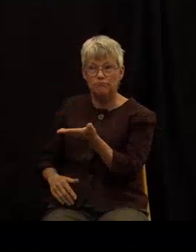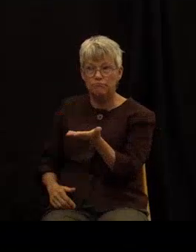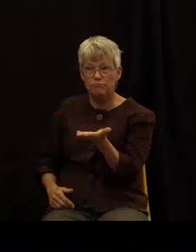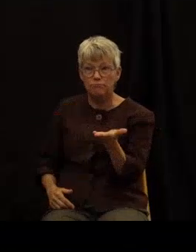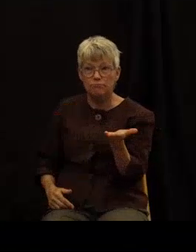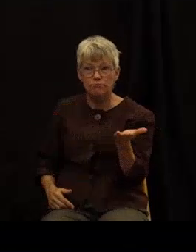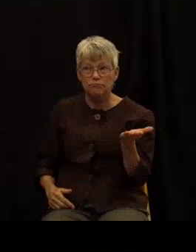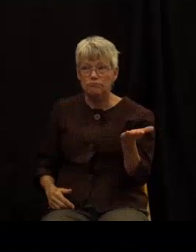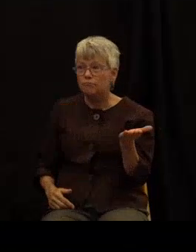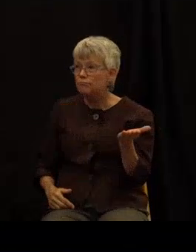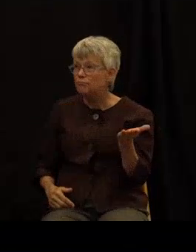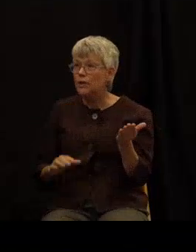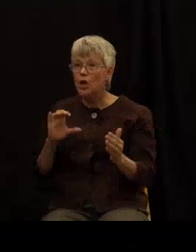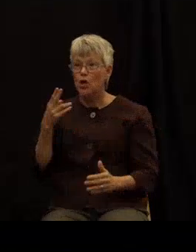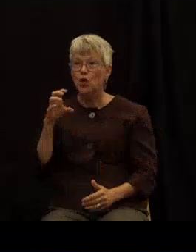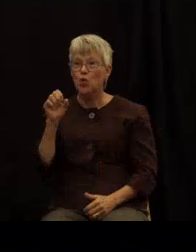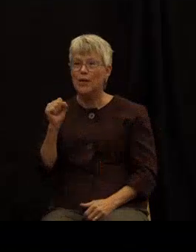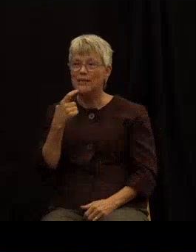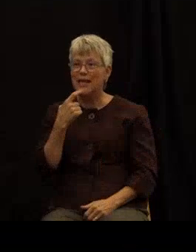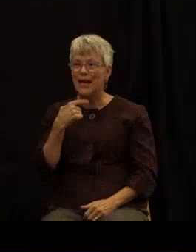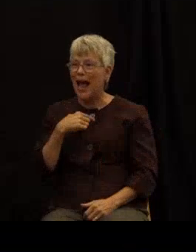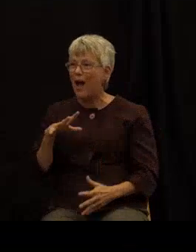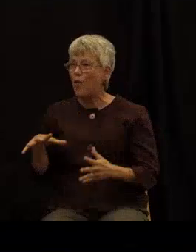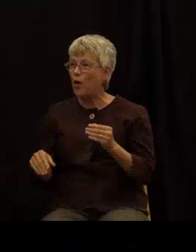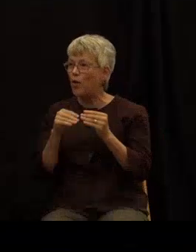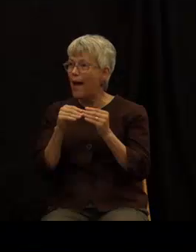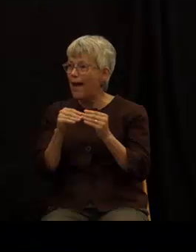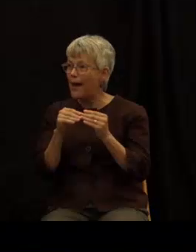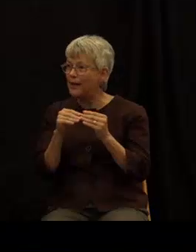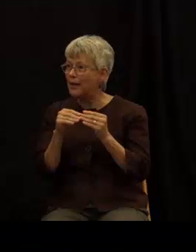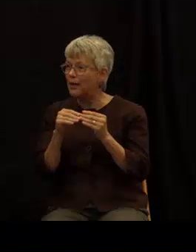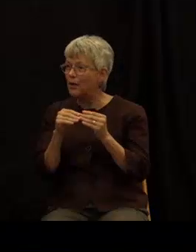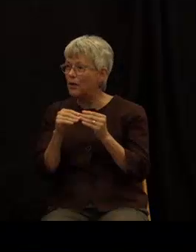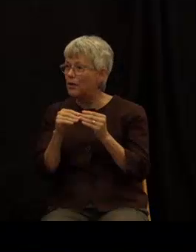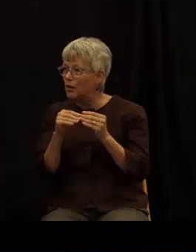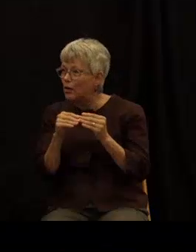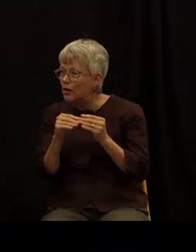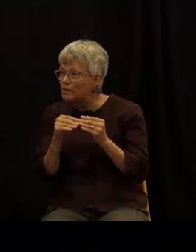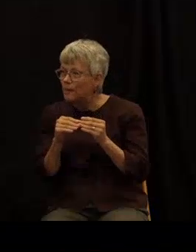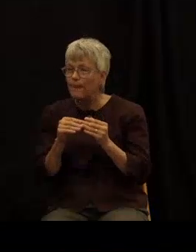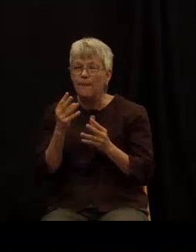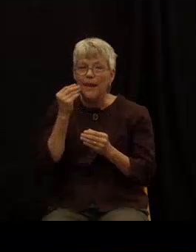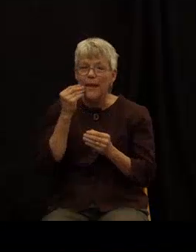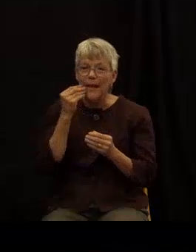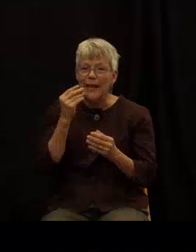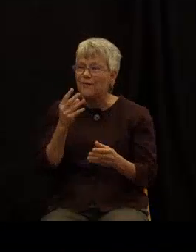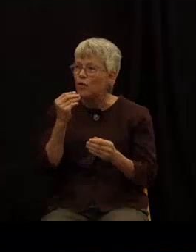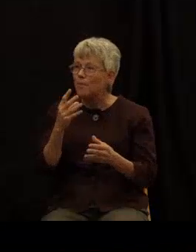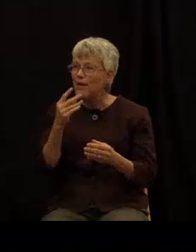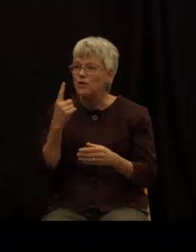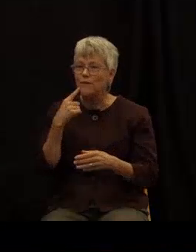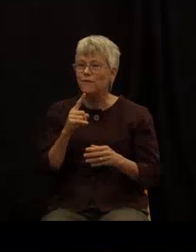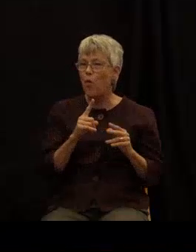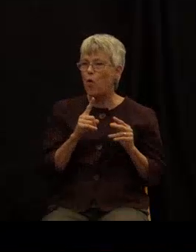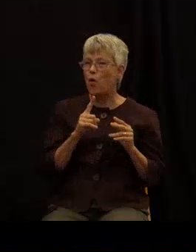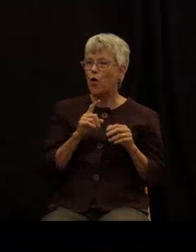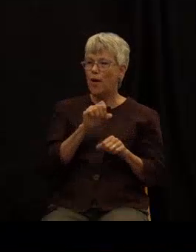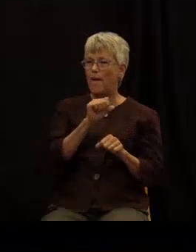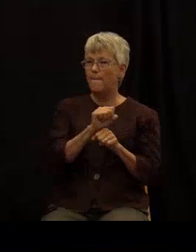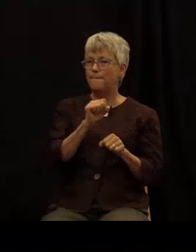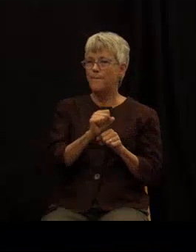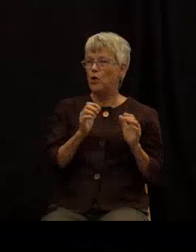matter. Yes, and I'll add this, I'll provide this. I decided what I think the motion would be for personnel matters, and I'll leave this till